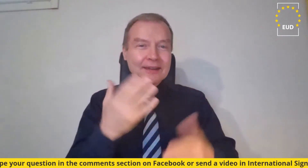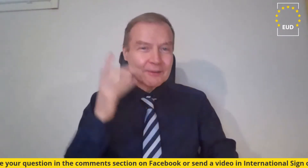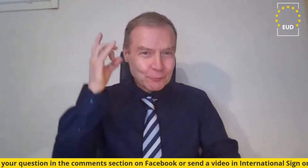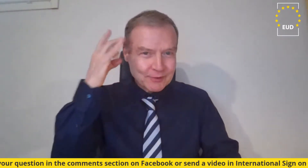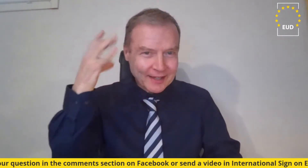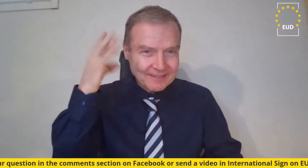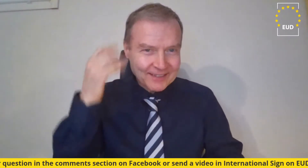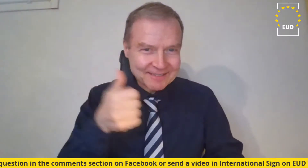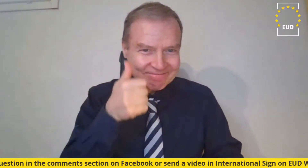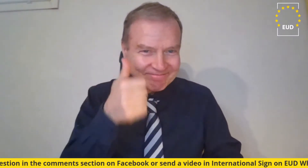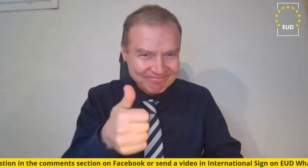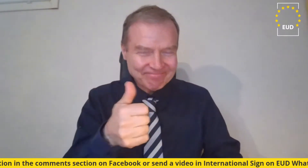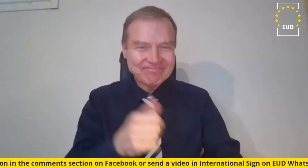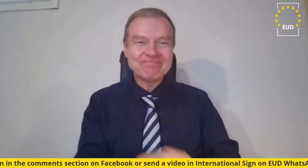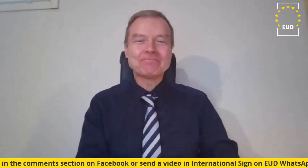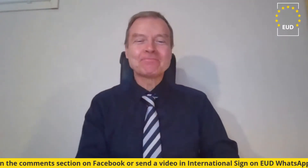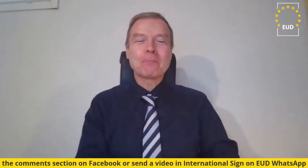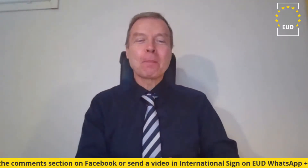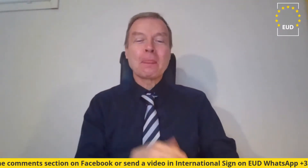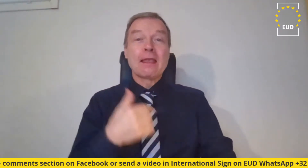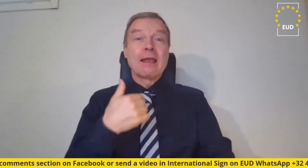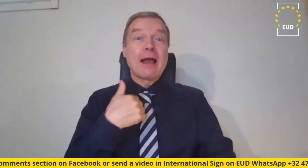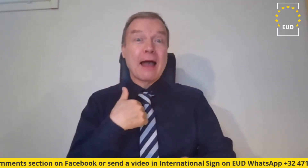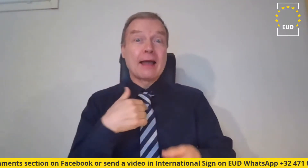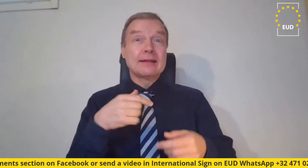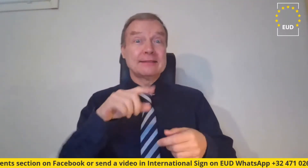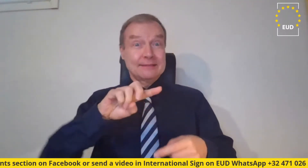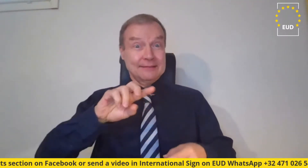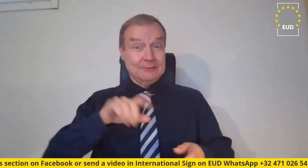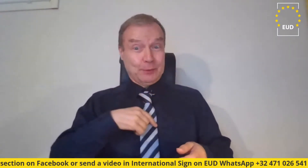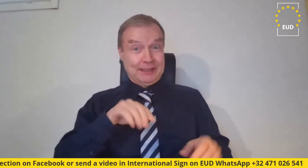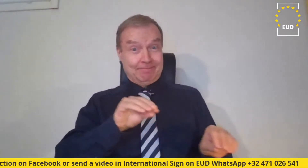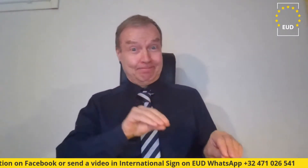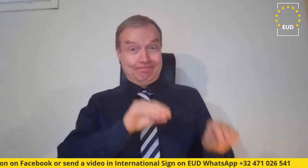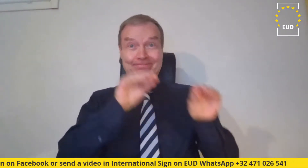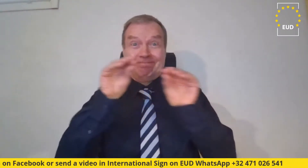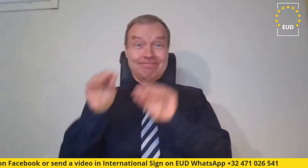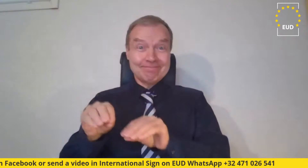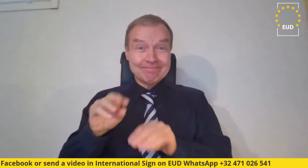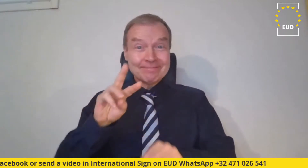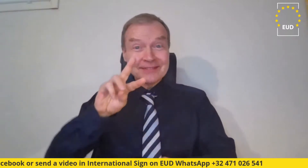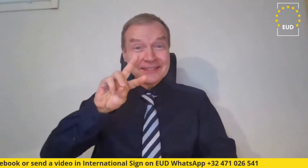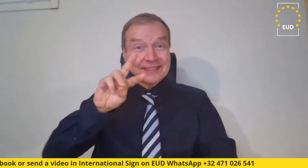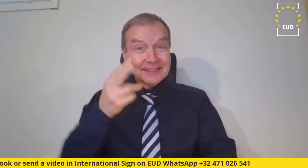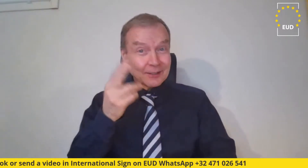positive experience, and thank you, David, for contributing to this discussion.